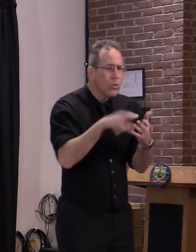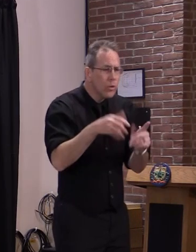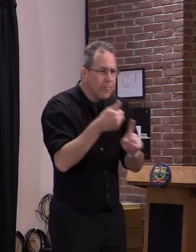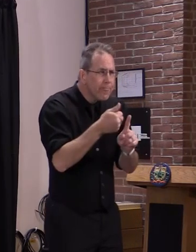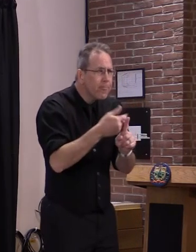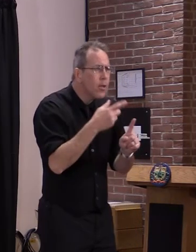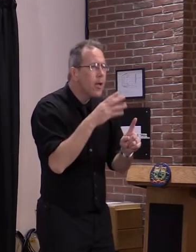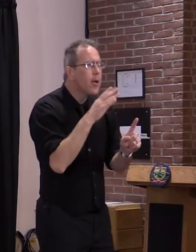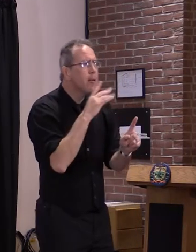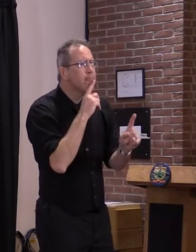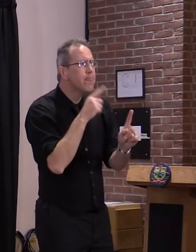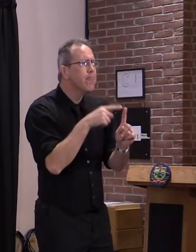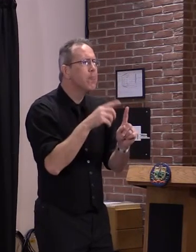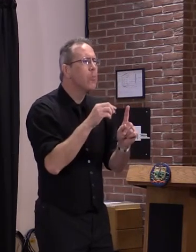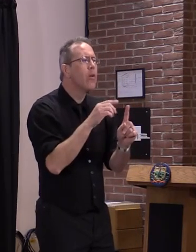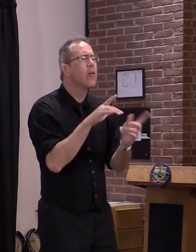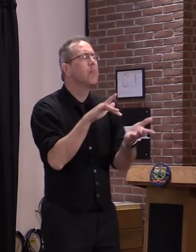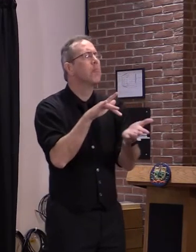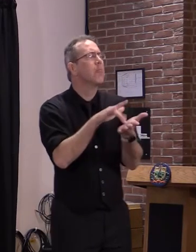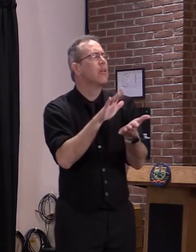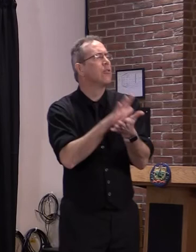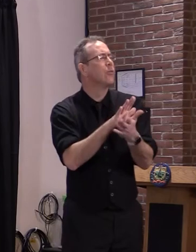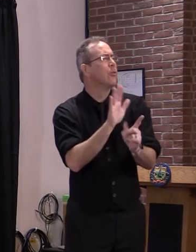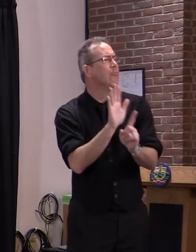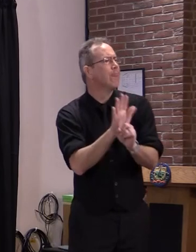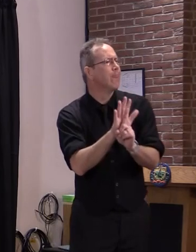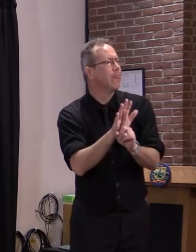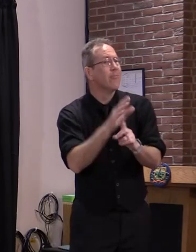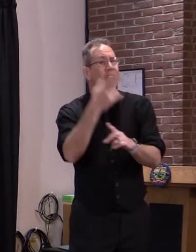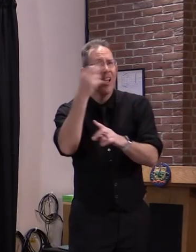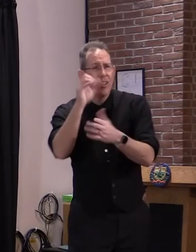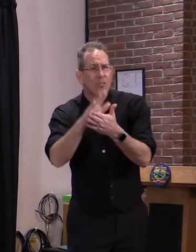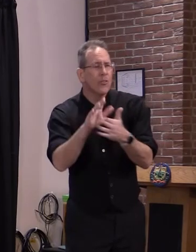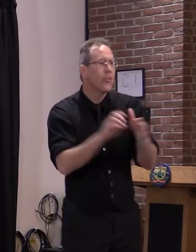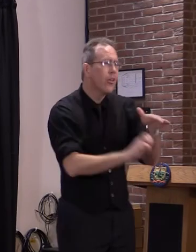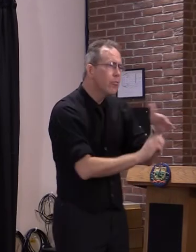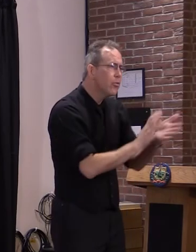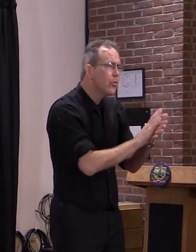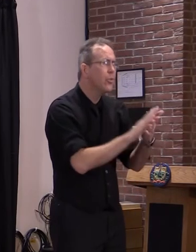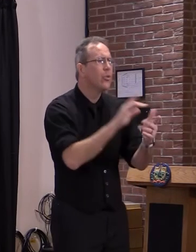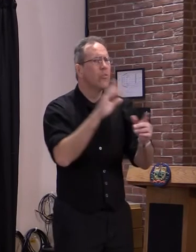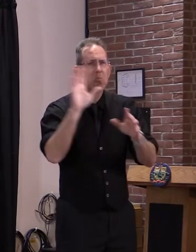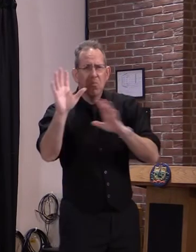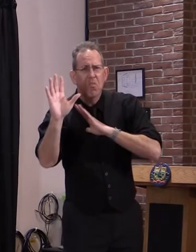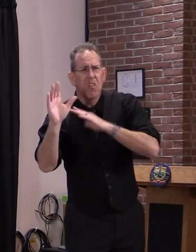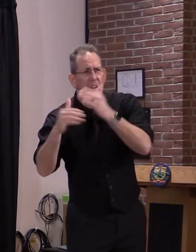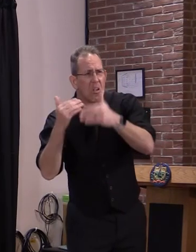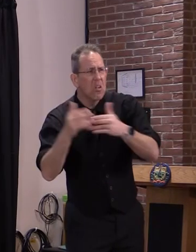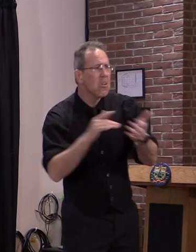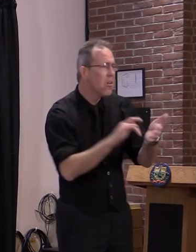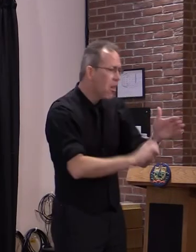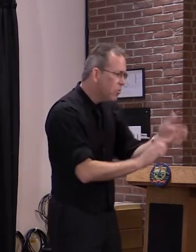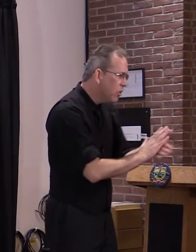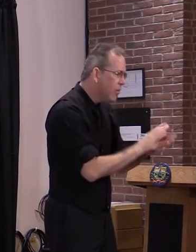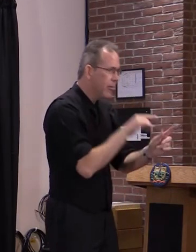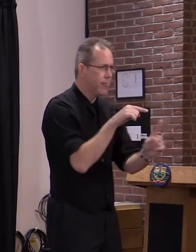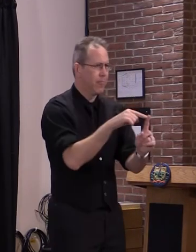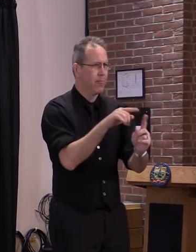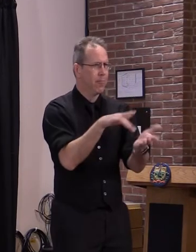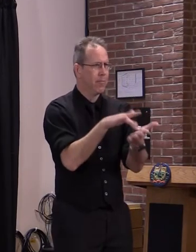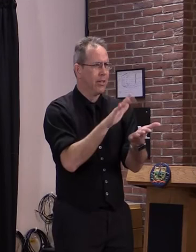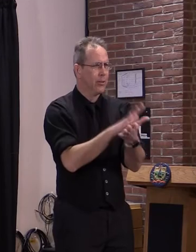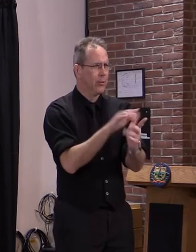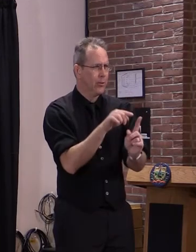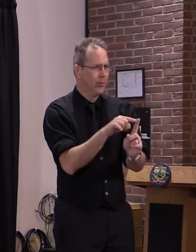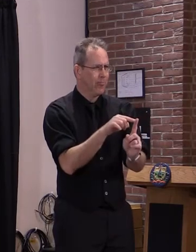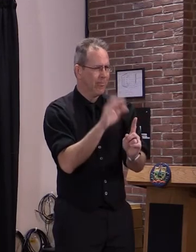benchmarking approach to the high school course taking. And these are going to be areas where we're going to be operating where we don't necessarily have good information at the state level. And